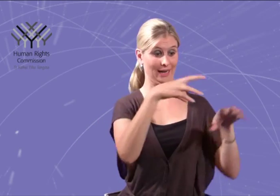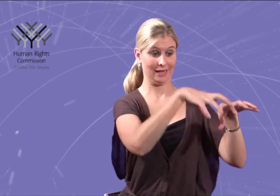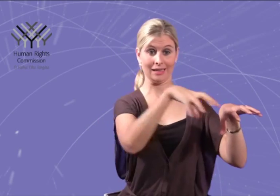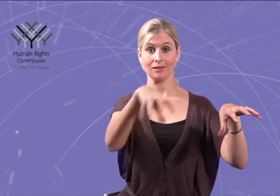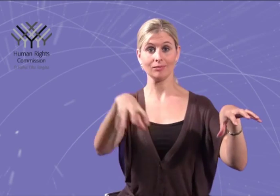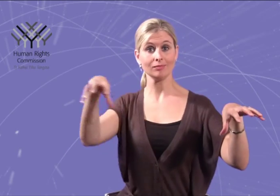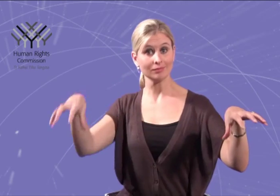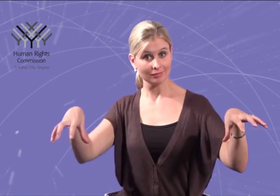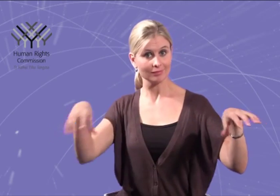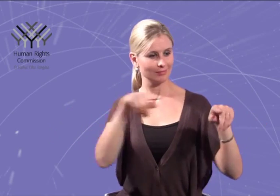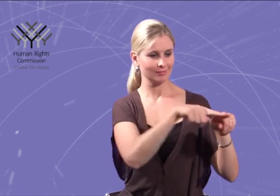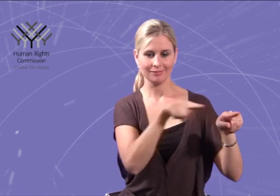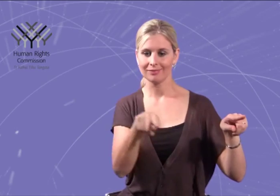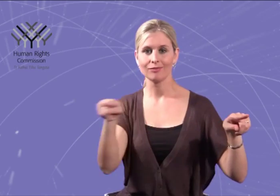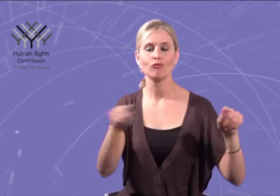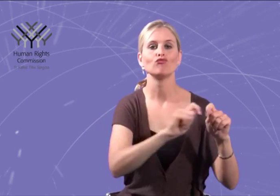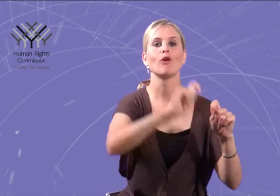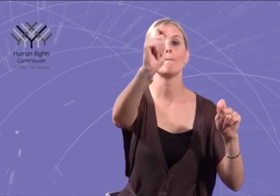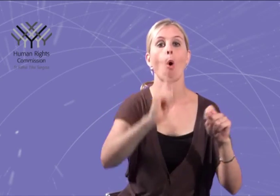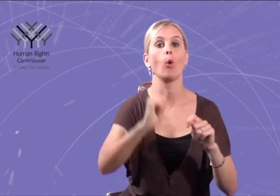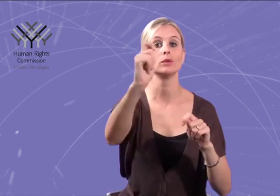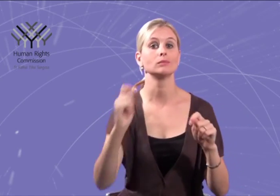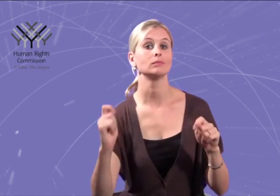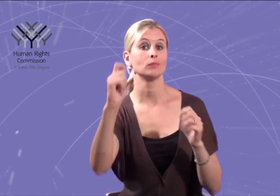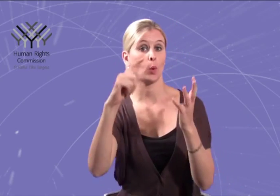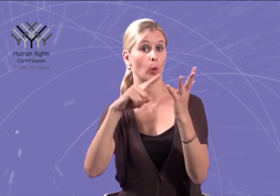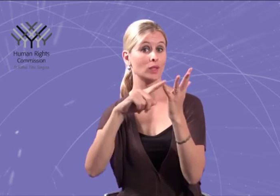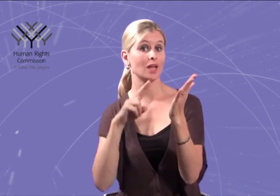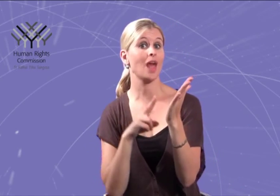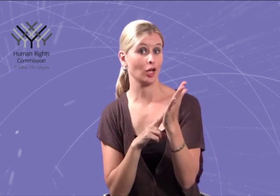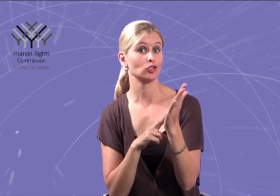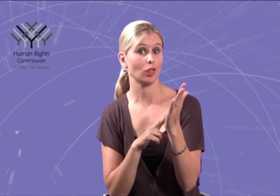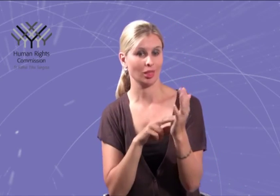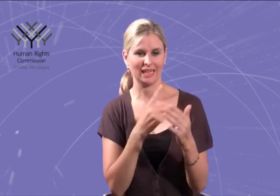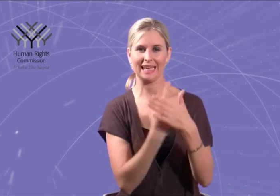and becoming involved in one of the three independent reports